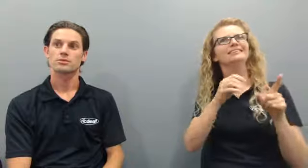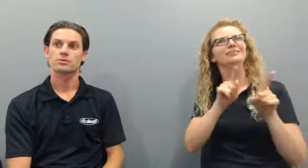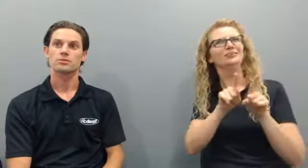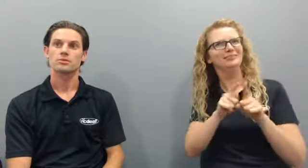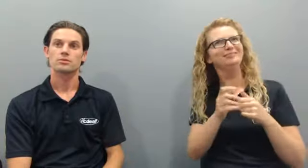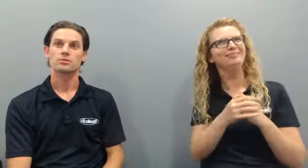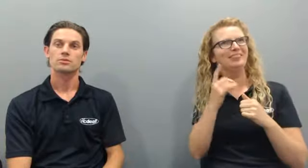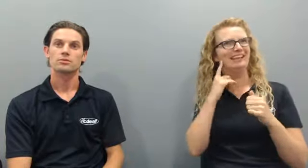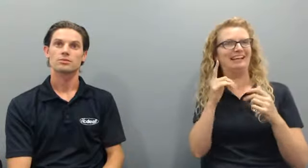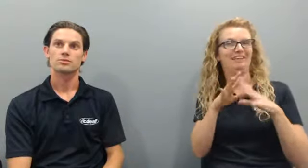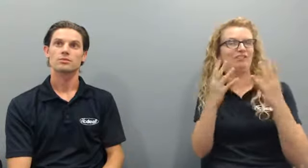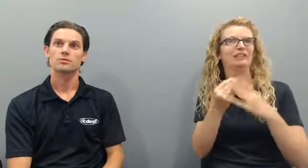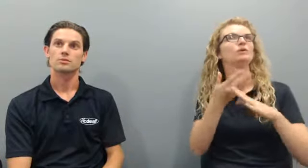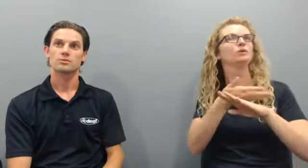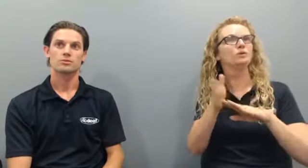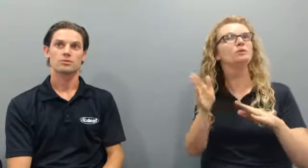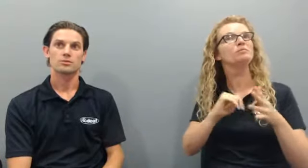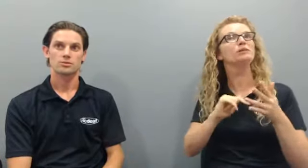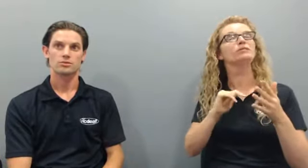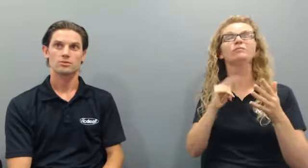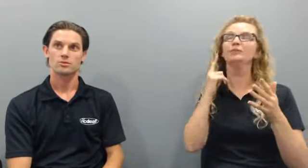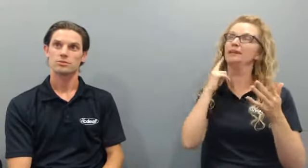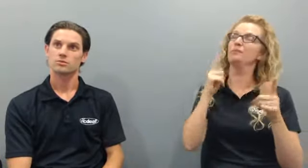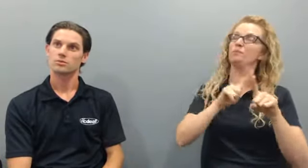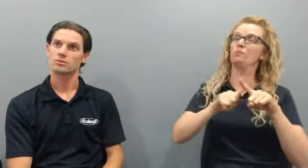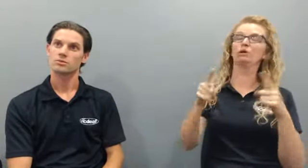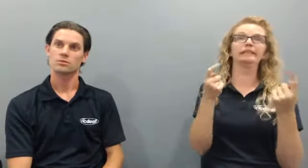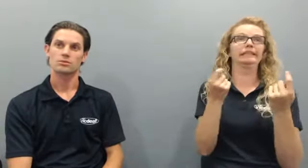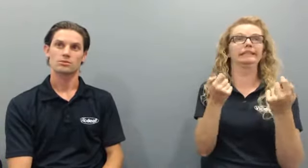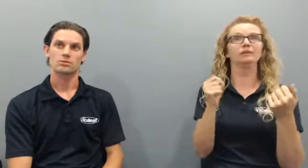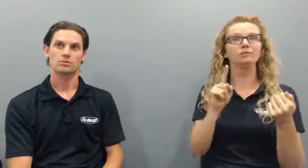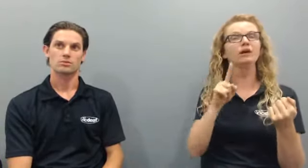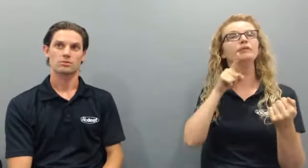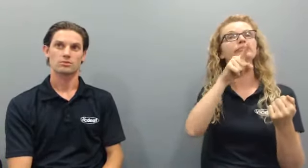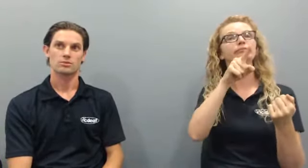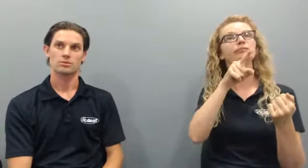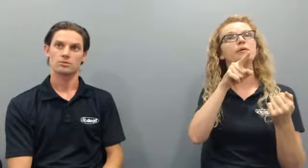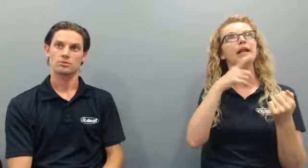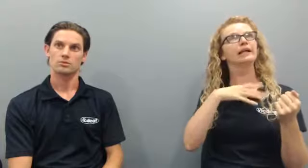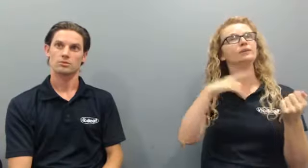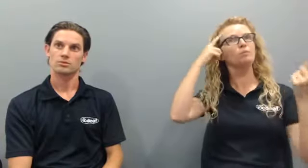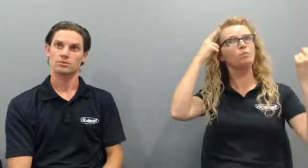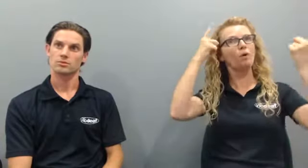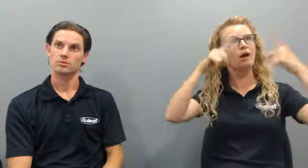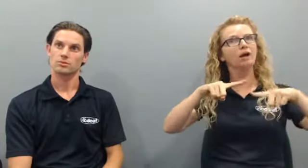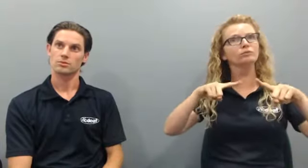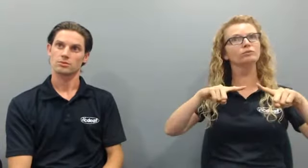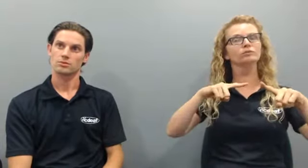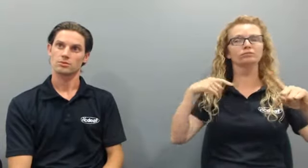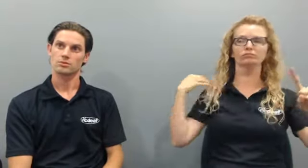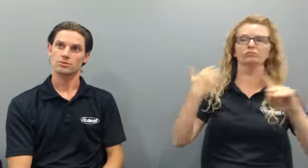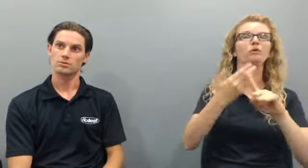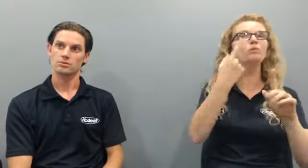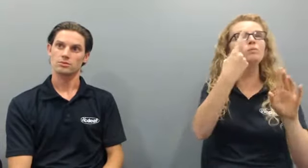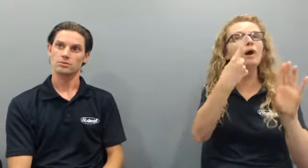ask for interpreters. So I think everything is really new. The most easiest thing to keep in mind is that you need to work out over